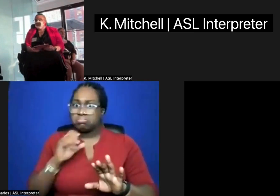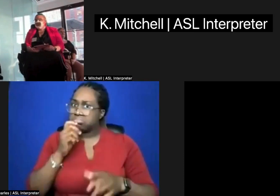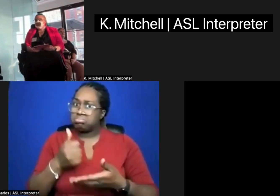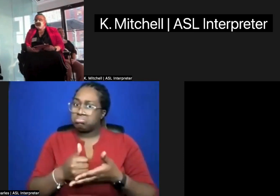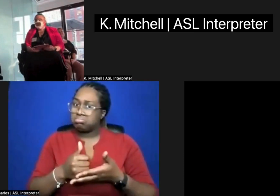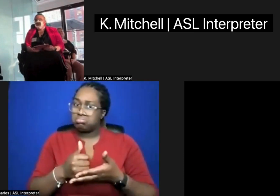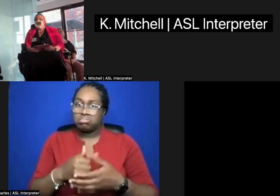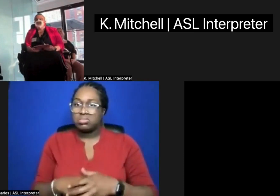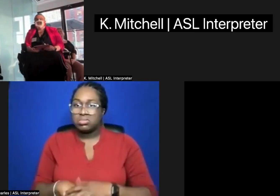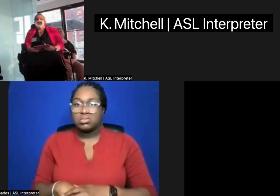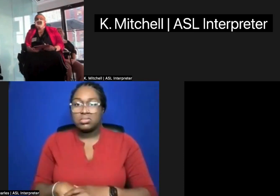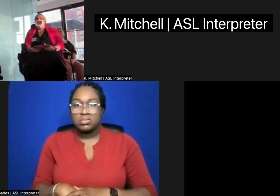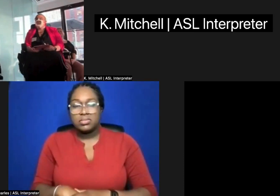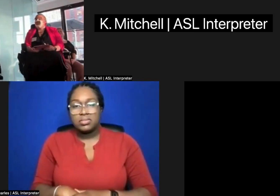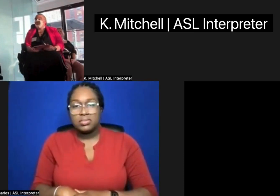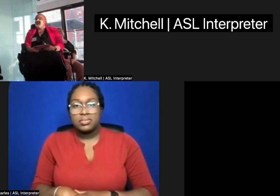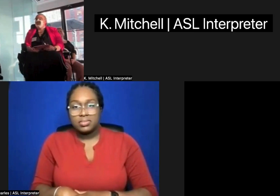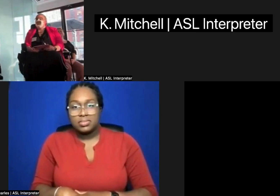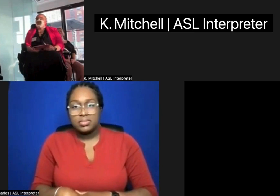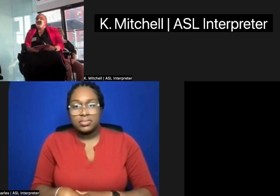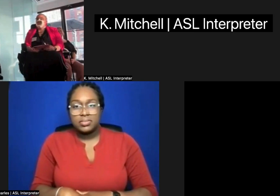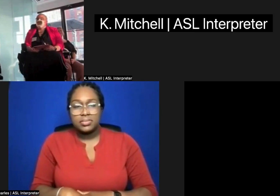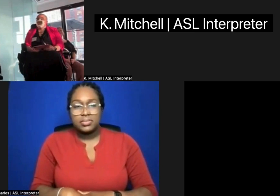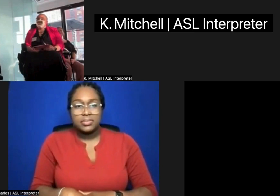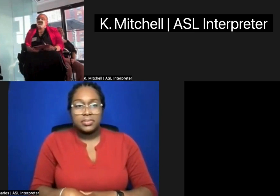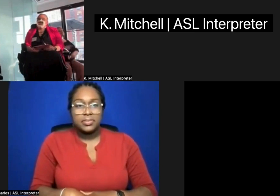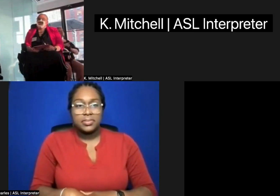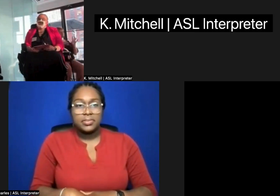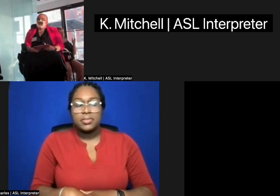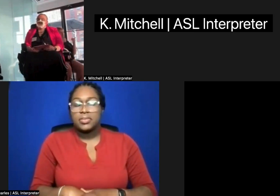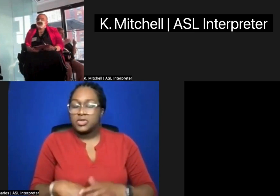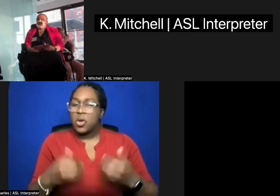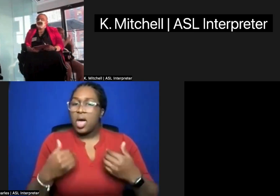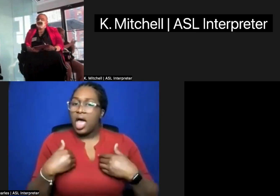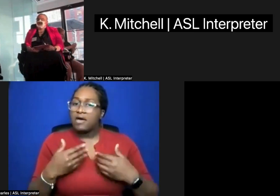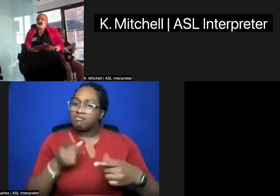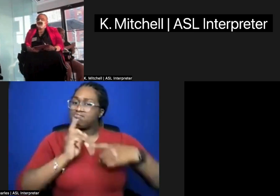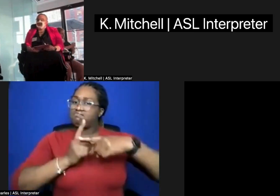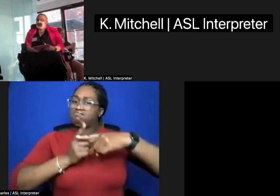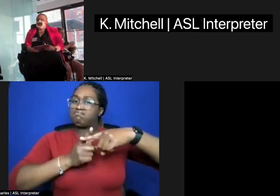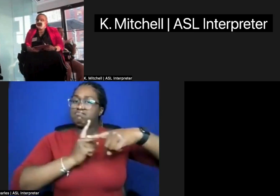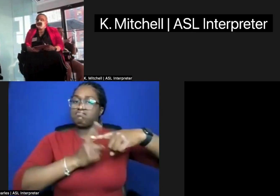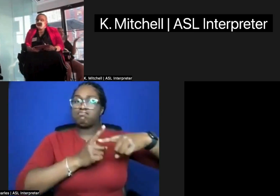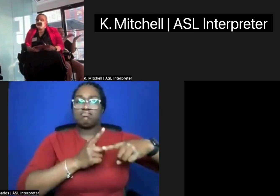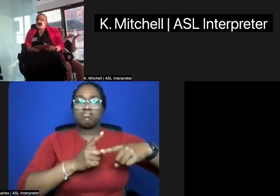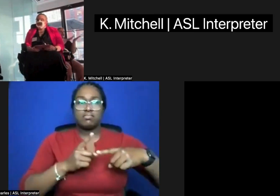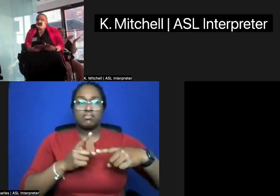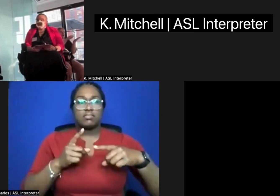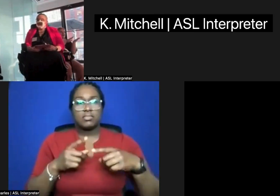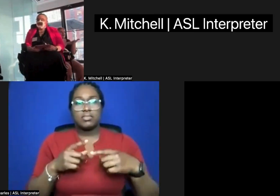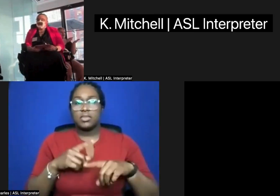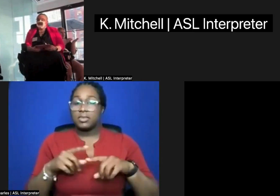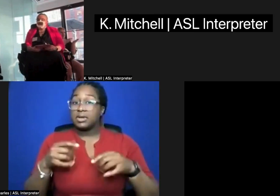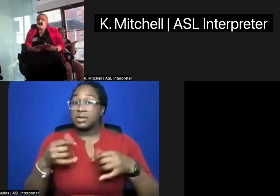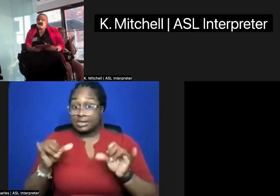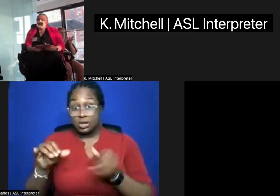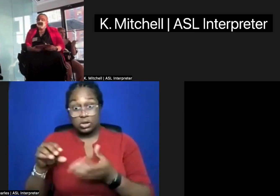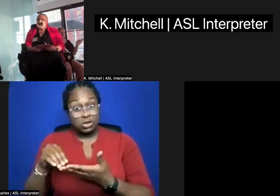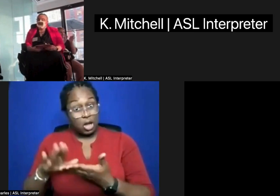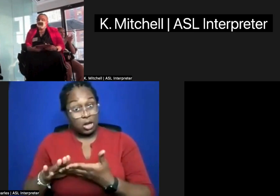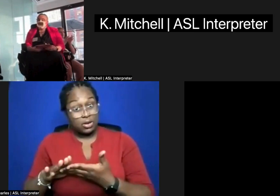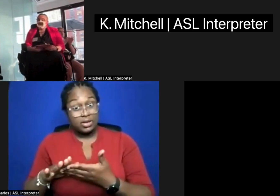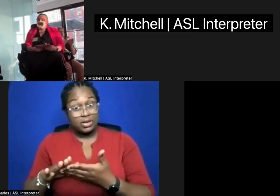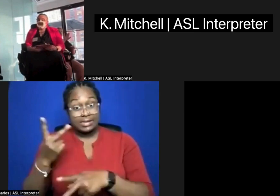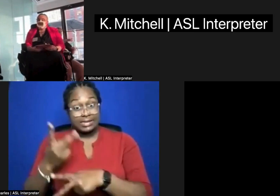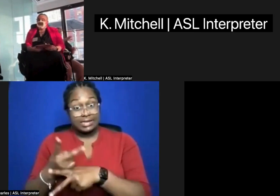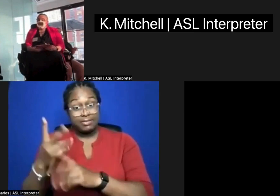But also, come in good faith, but document. Here's the document. Keep a spreadsheet. Like,